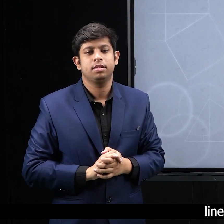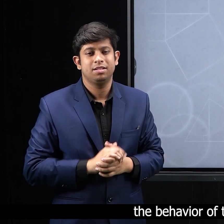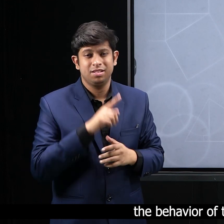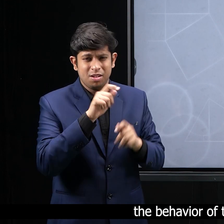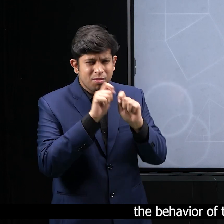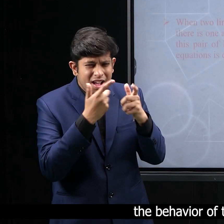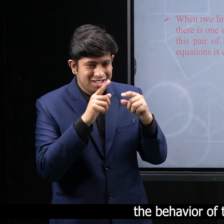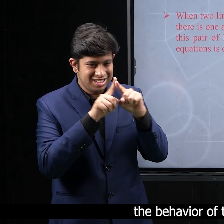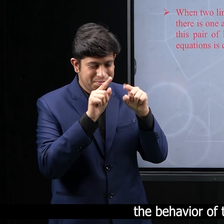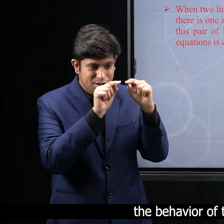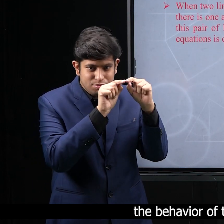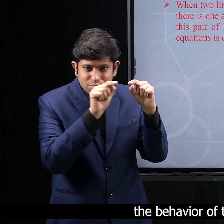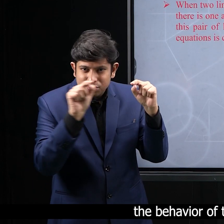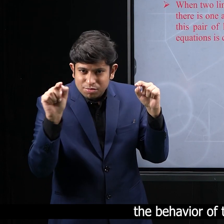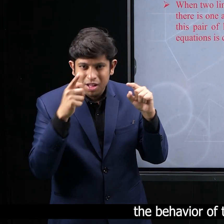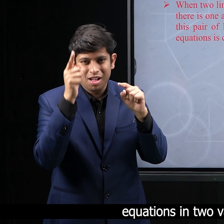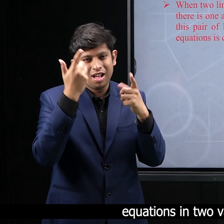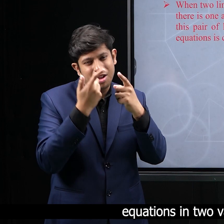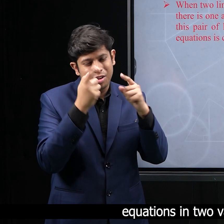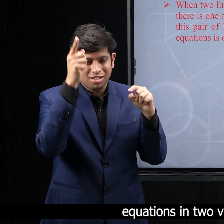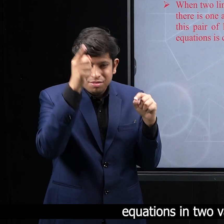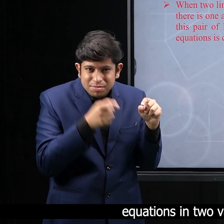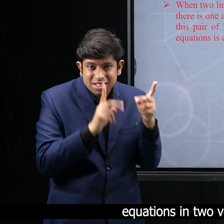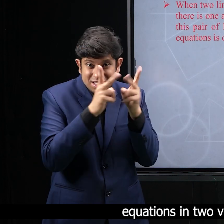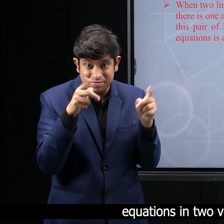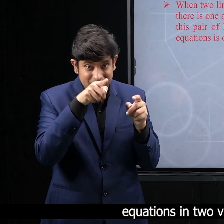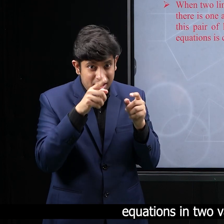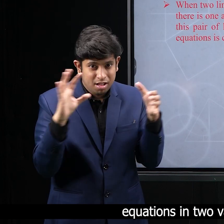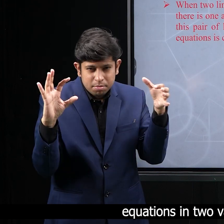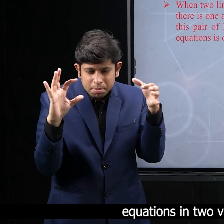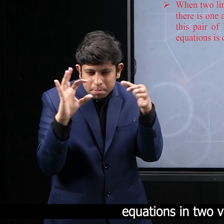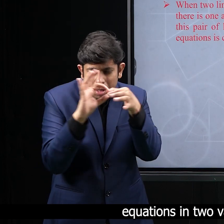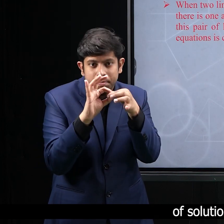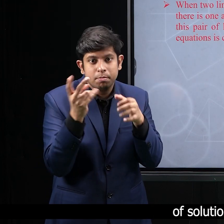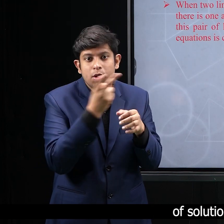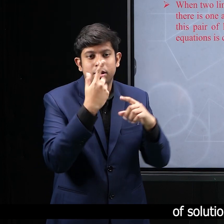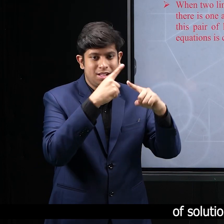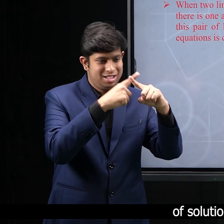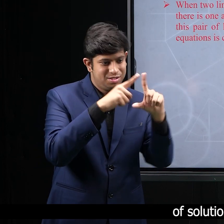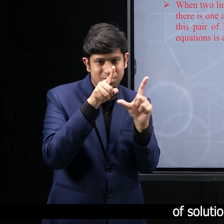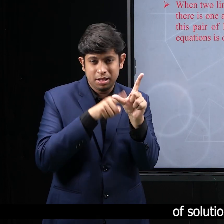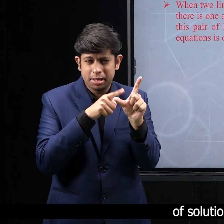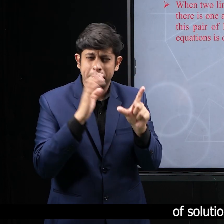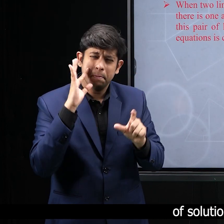The behavior of the lines of a pair of linear equations in two variables and their existence of solution will be as